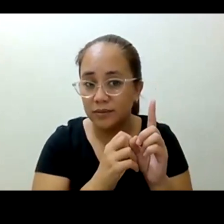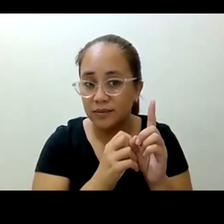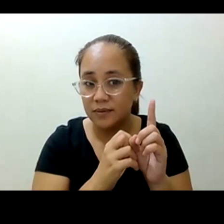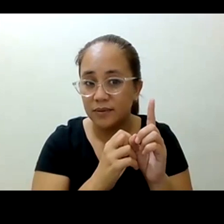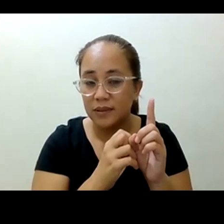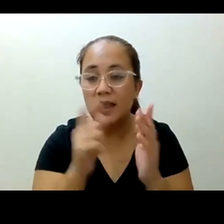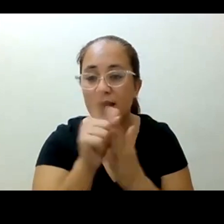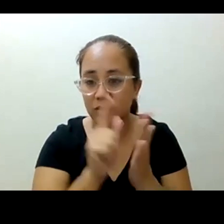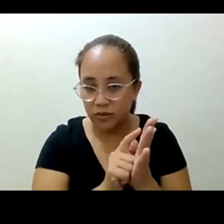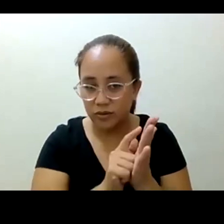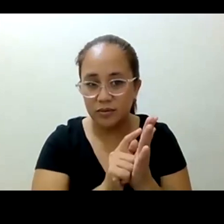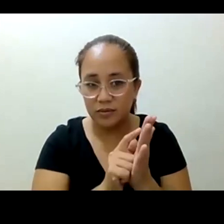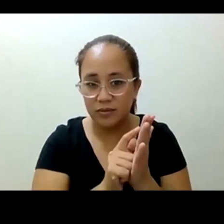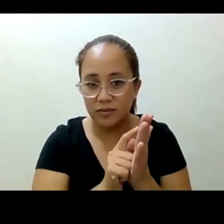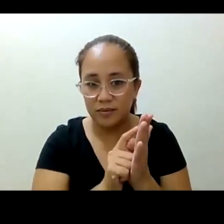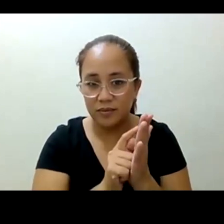lesson.